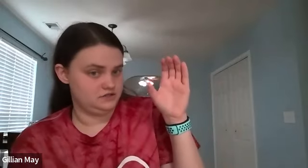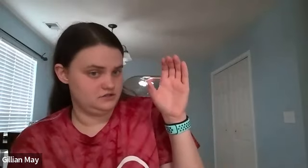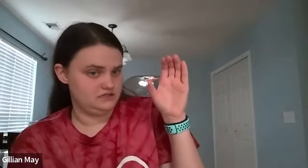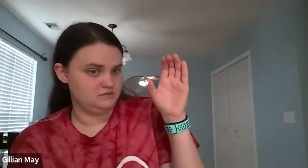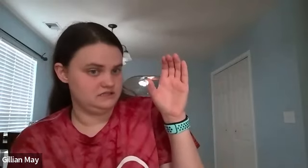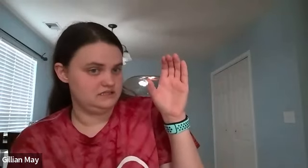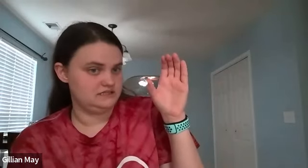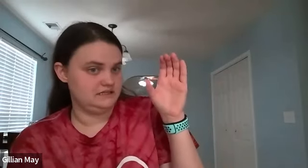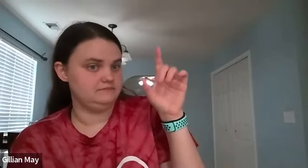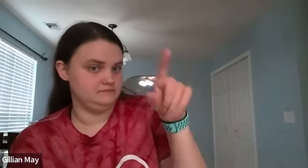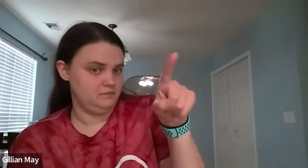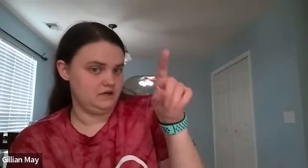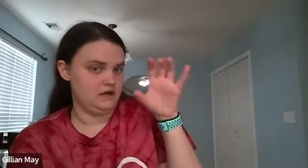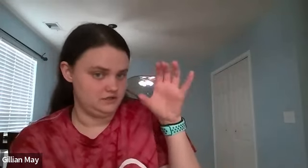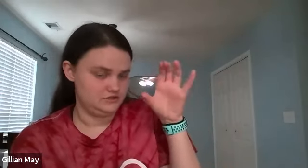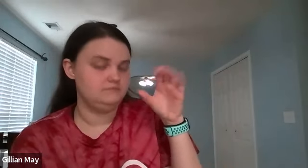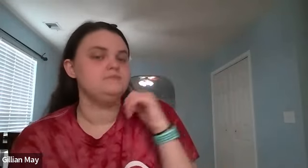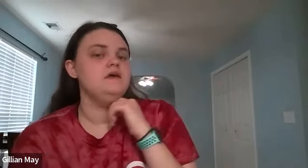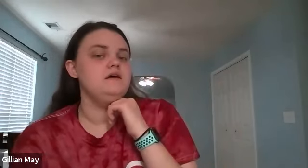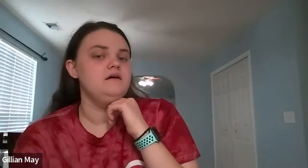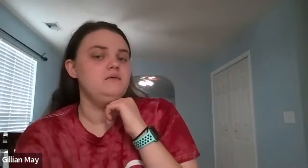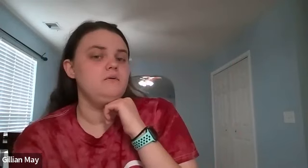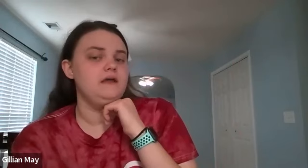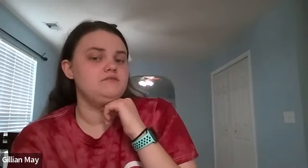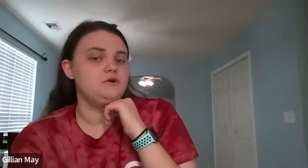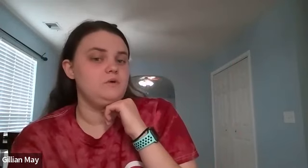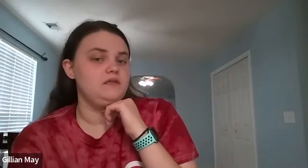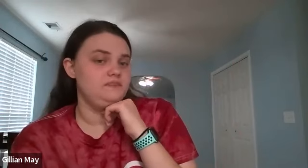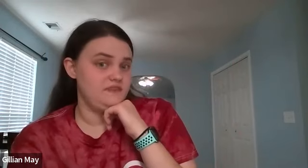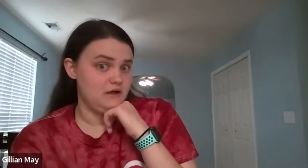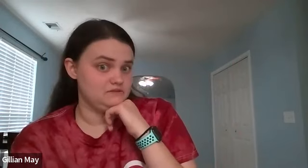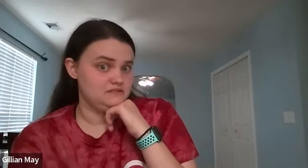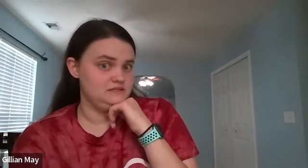100, just want to see, 100. We have our 1,000,